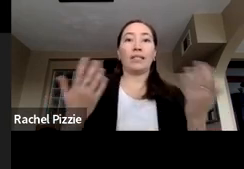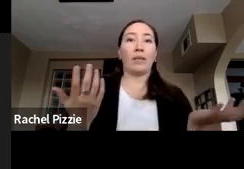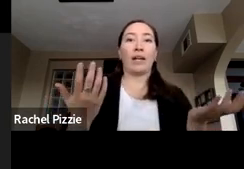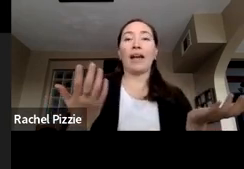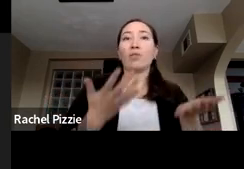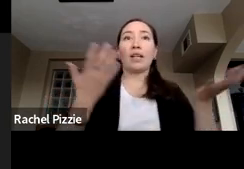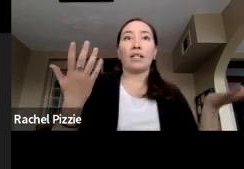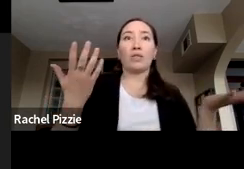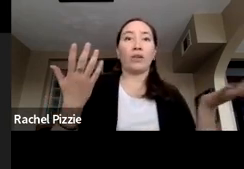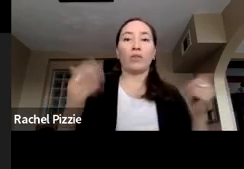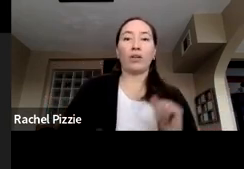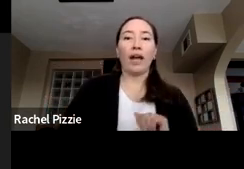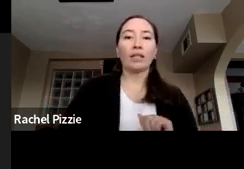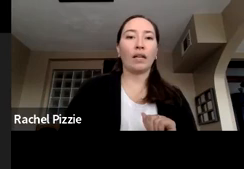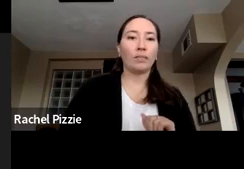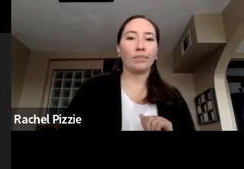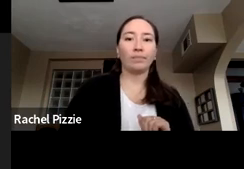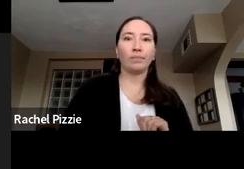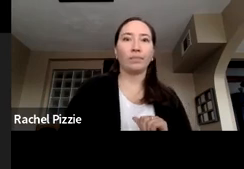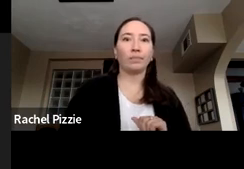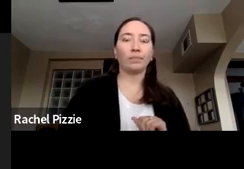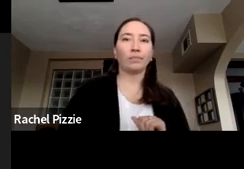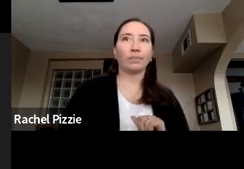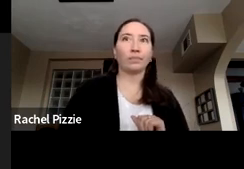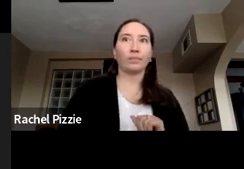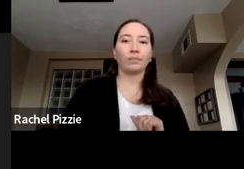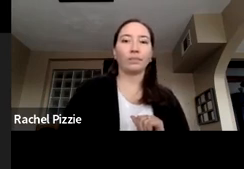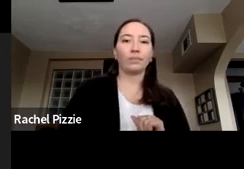And you can set up an account, and it's free for you to access.